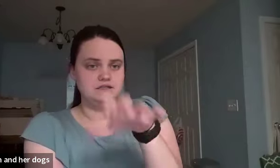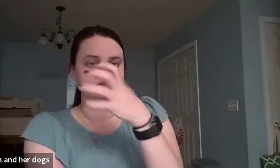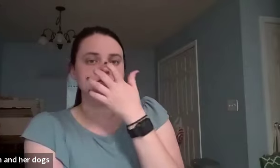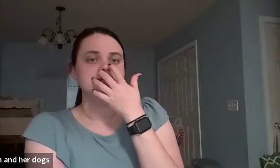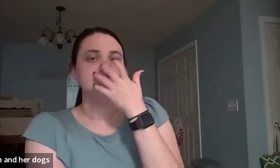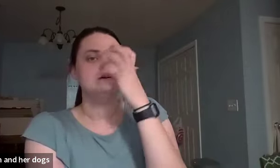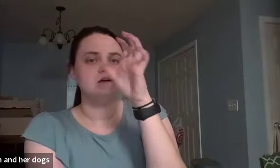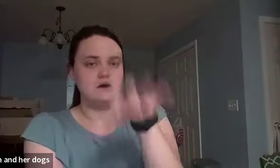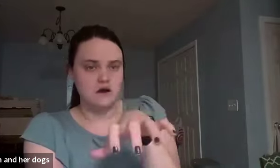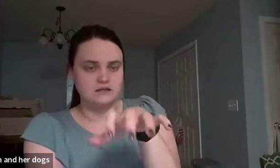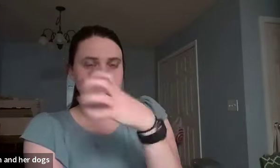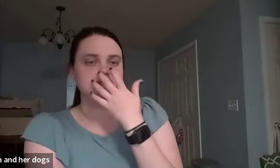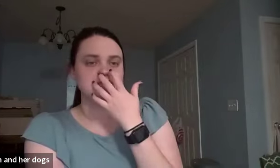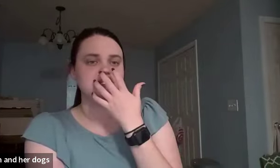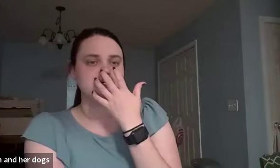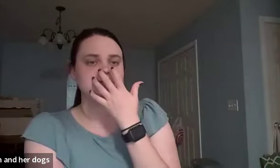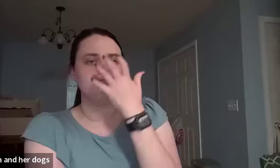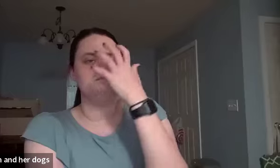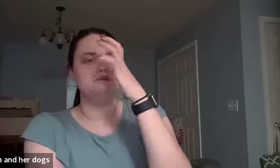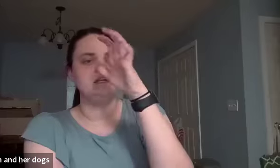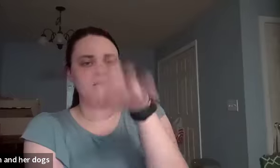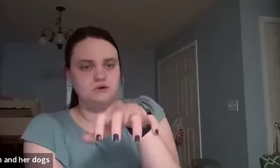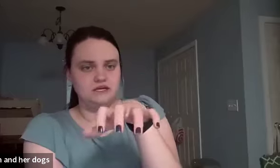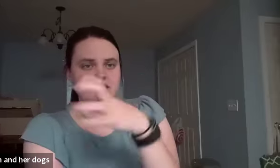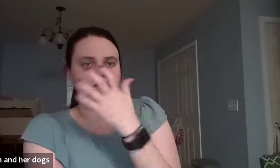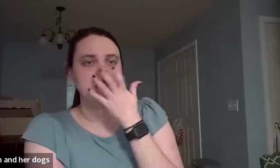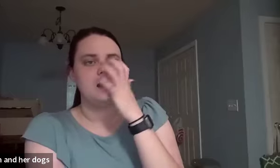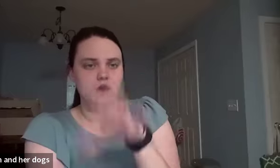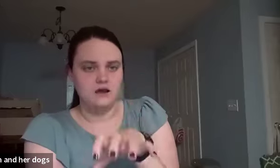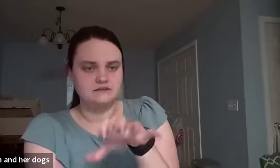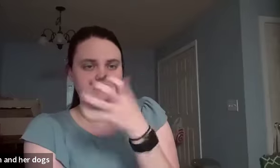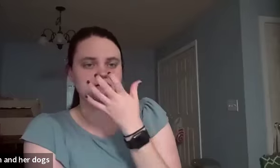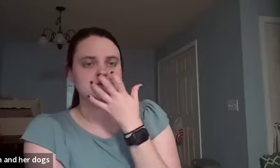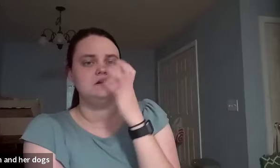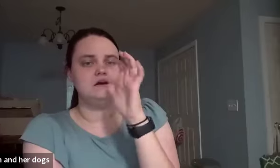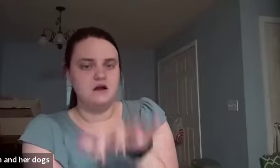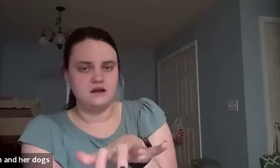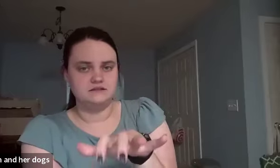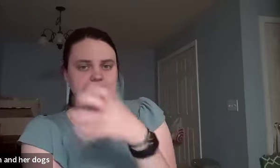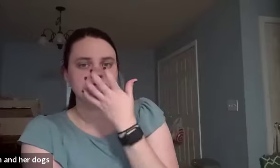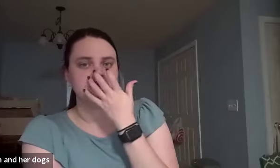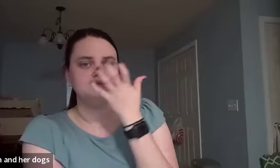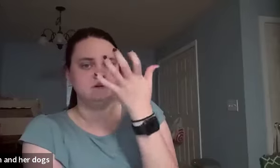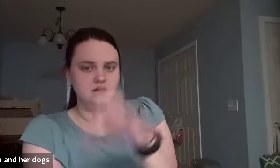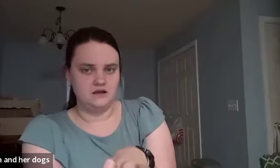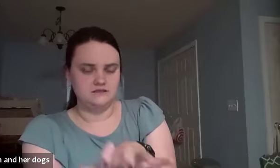hot, hot. It's like you're bringing it and putting it down. Hot, hot.